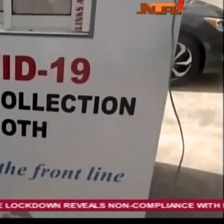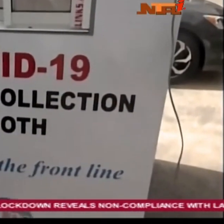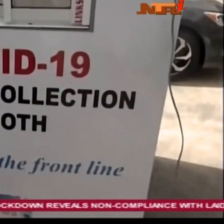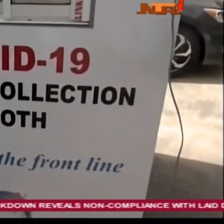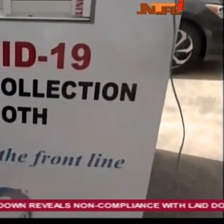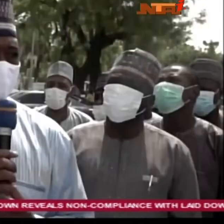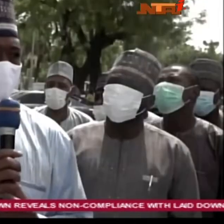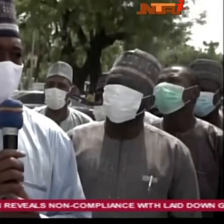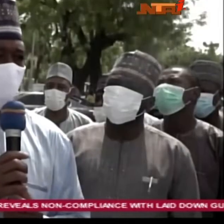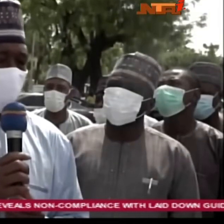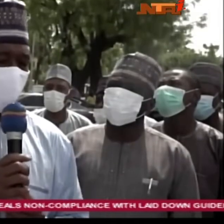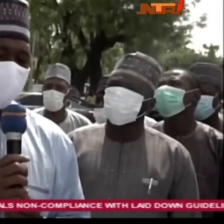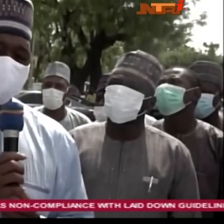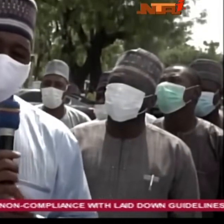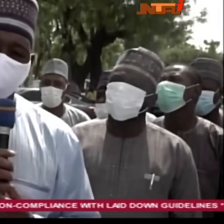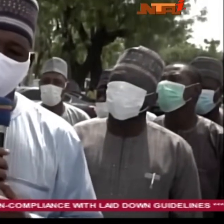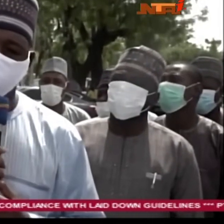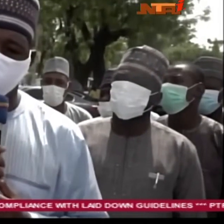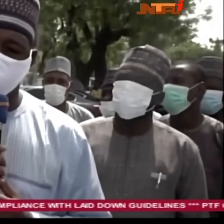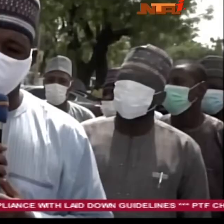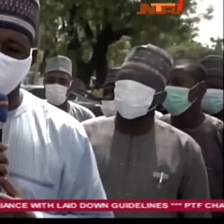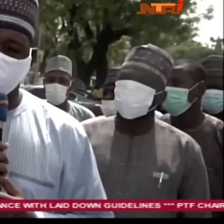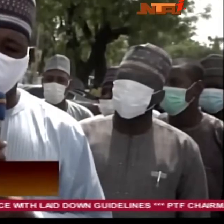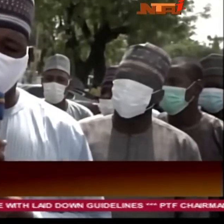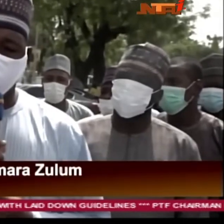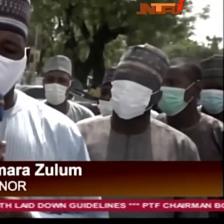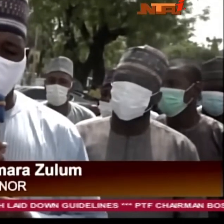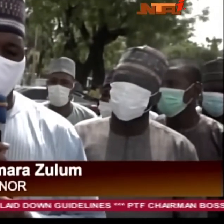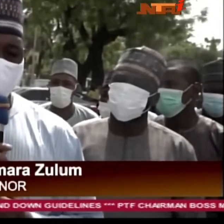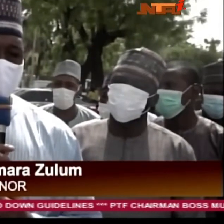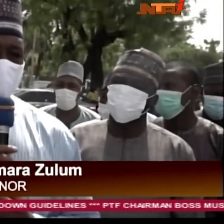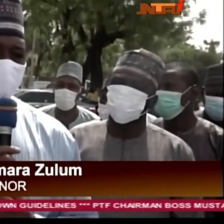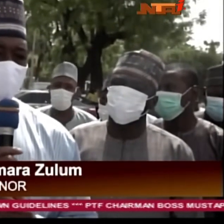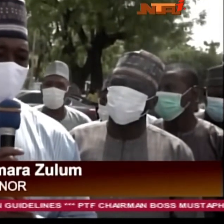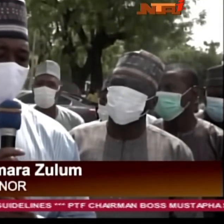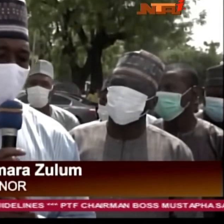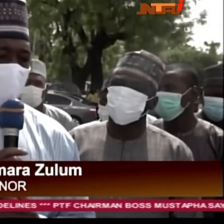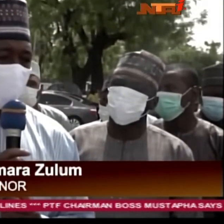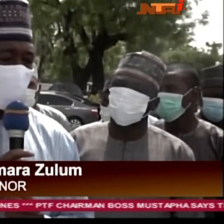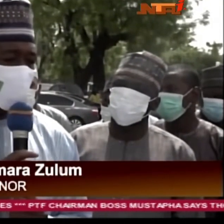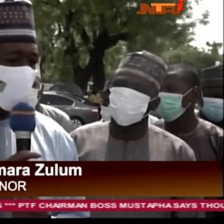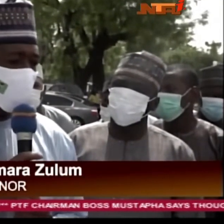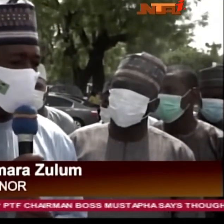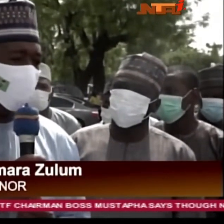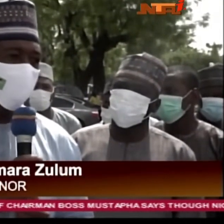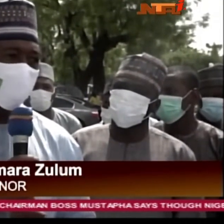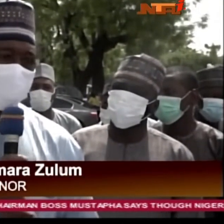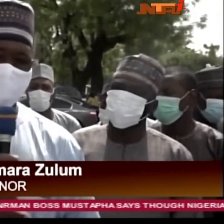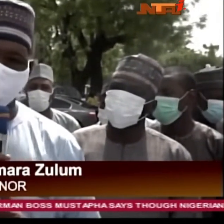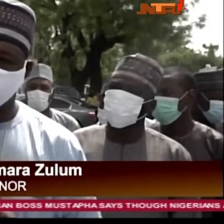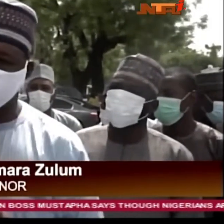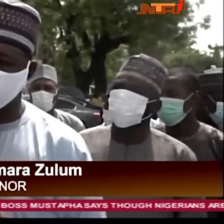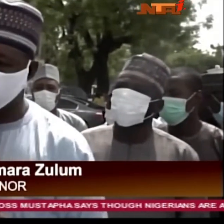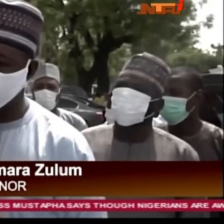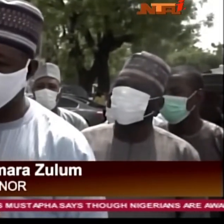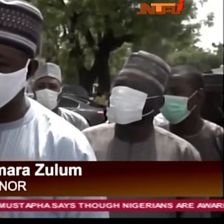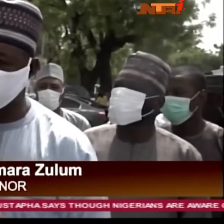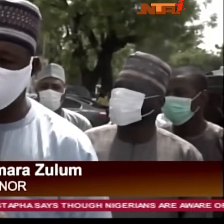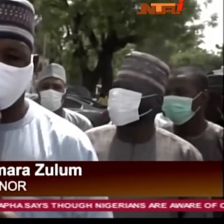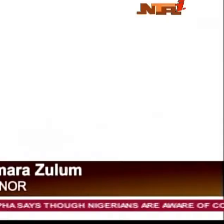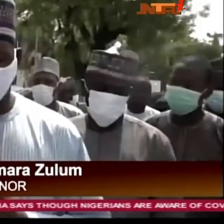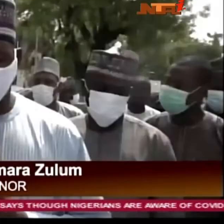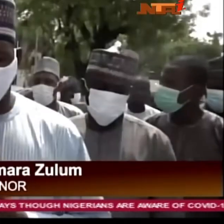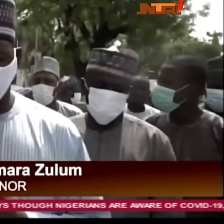emulate them as the fight needs collective support. But most importantly, we want to partner with you beyond this